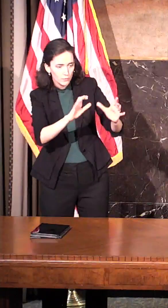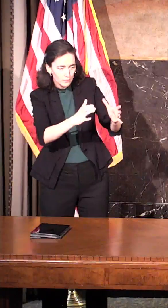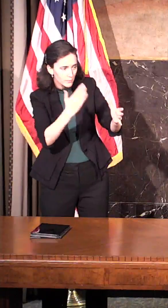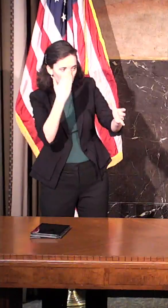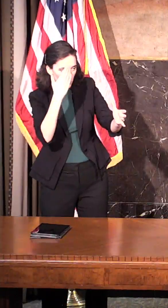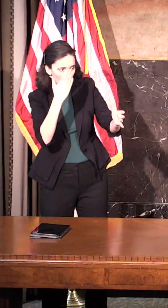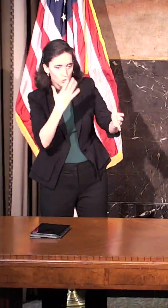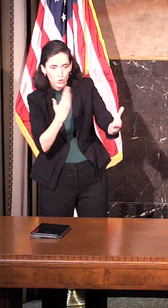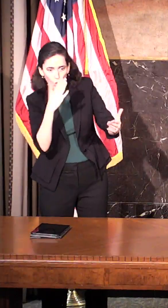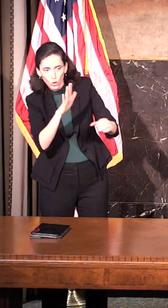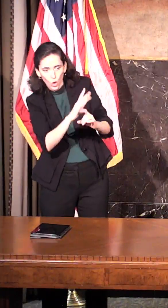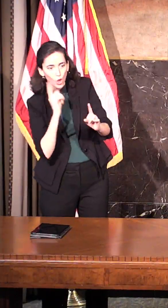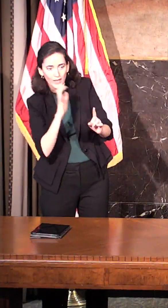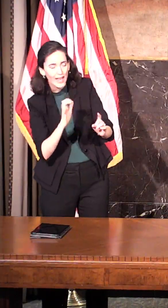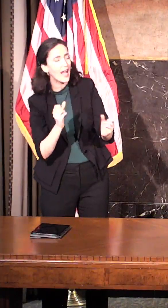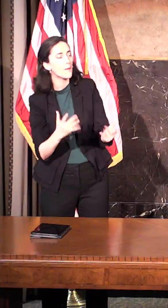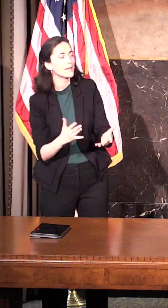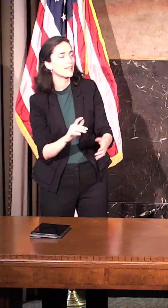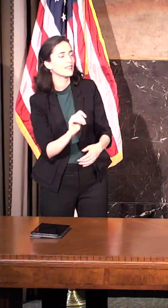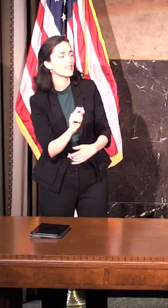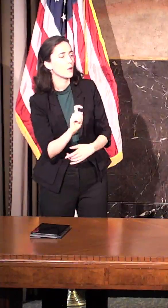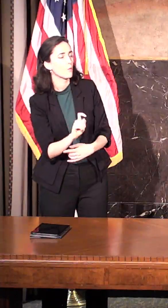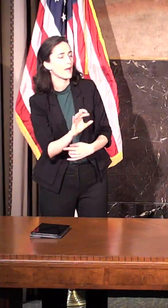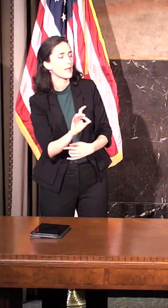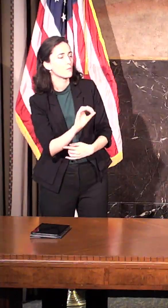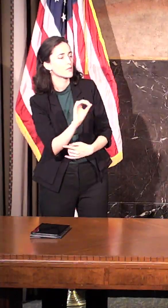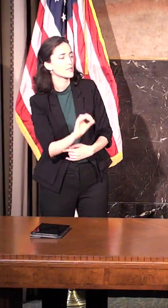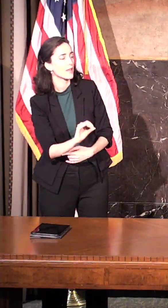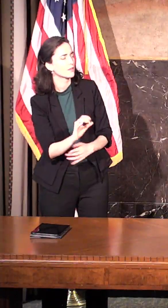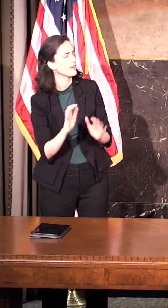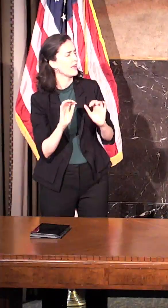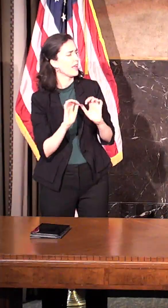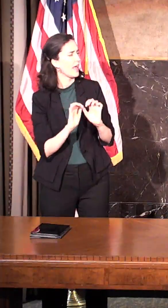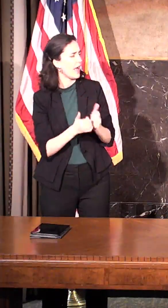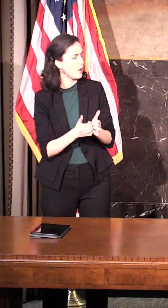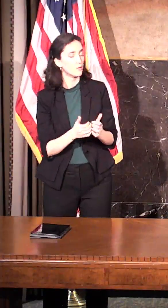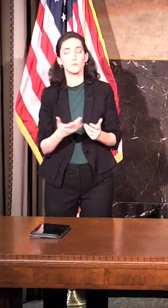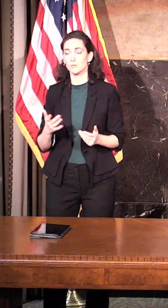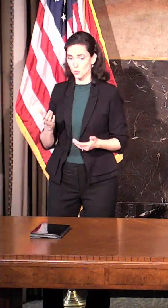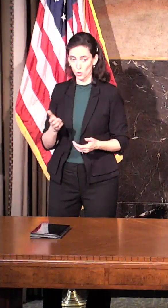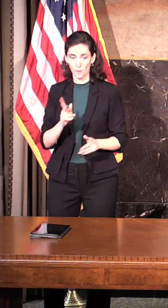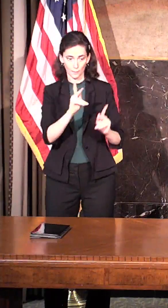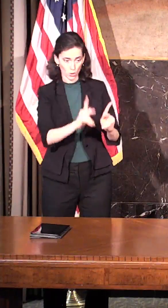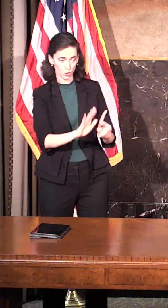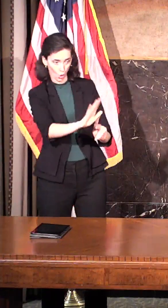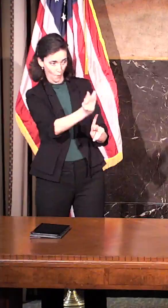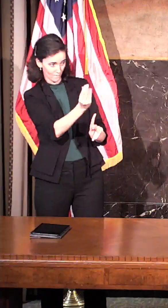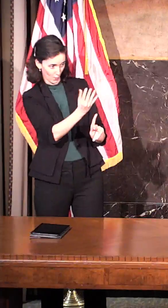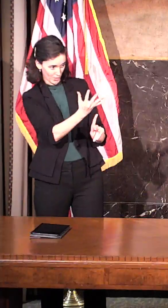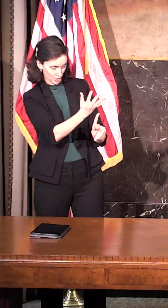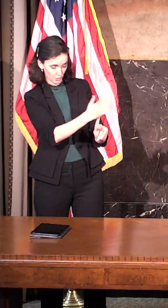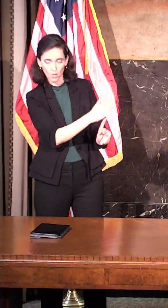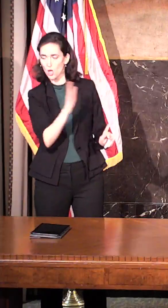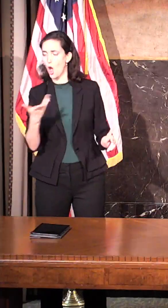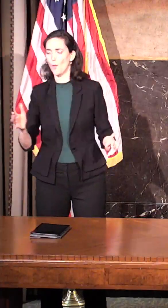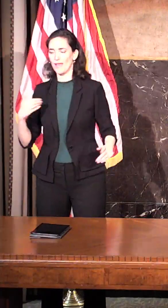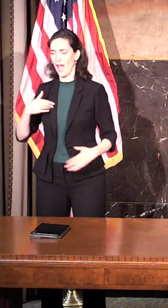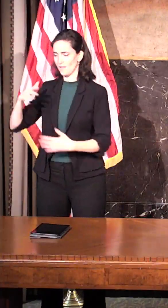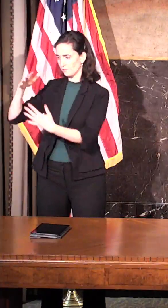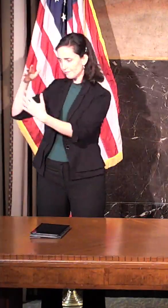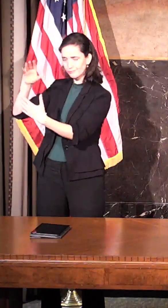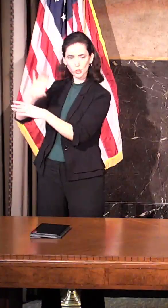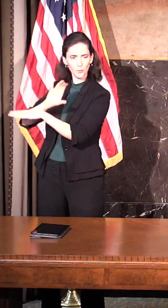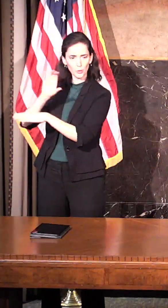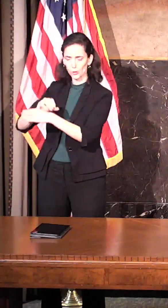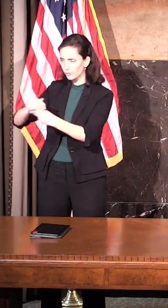to 10.8%. And the way we've been able to do that is by reconciling data with existing databases that we use in the state. And we did